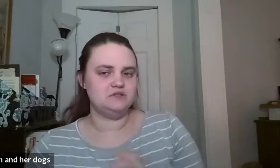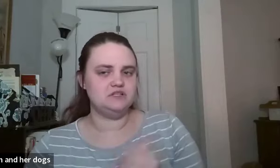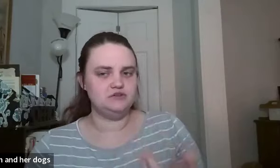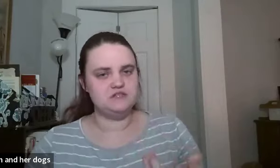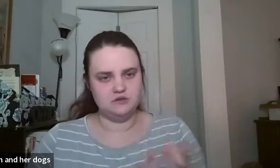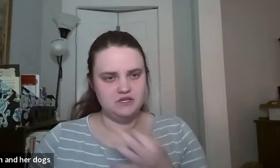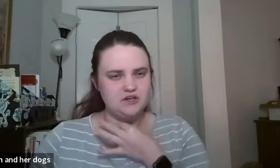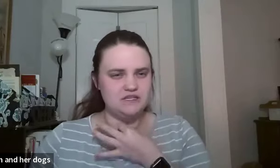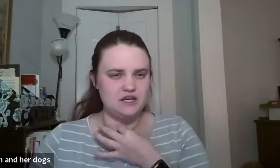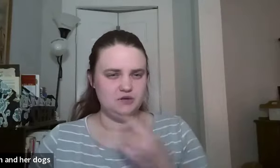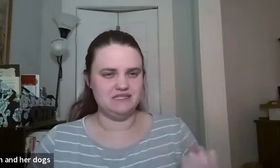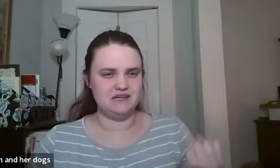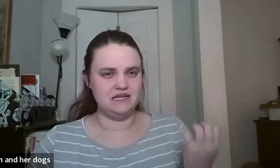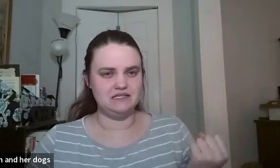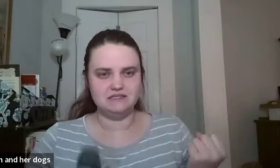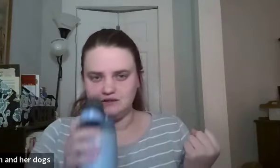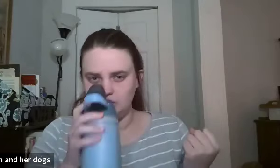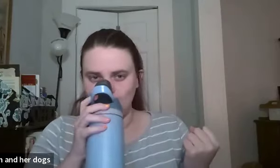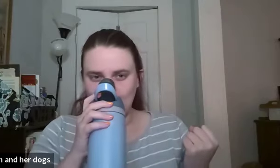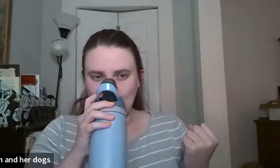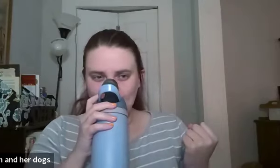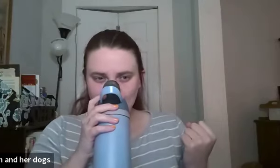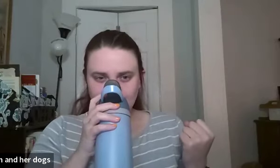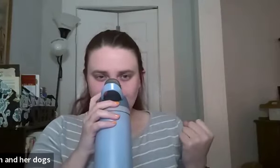typically use that you'd be curious how you would sign it?